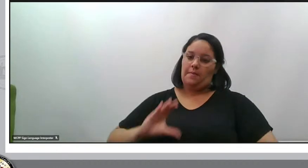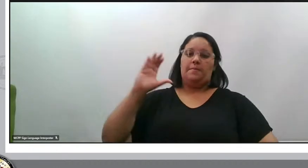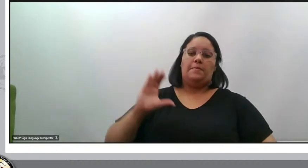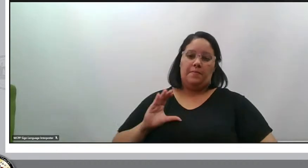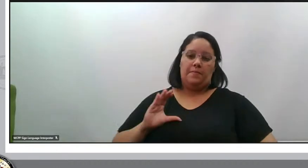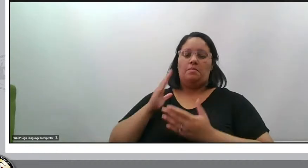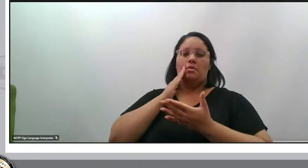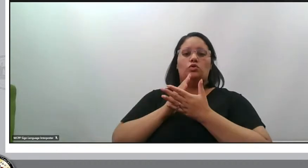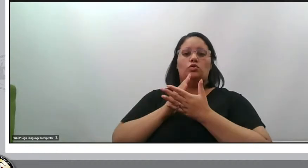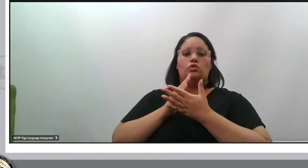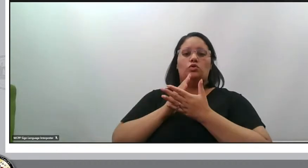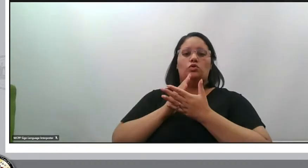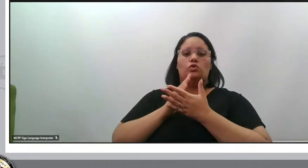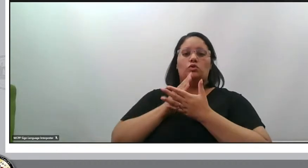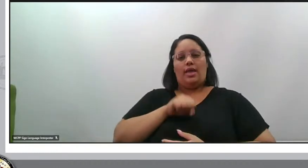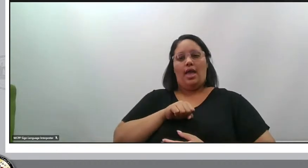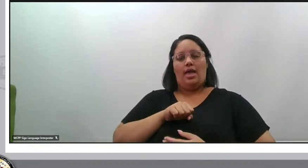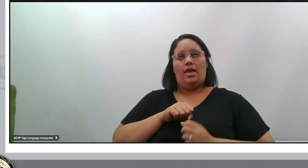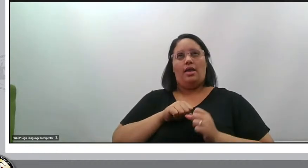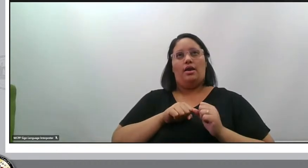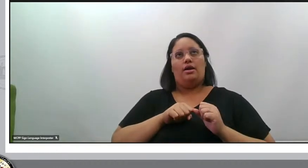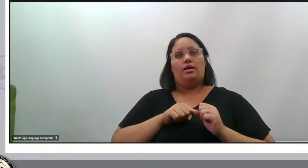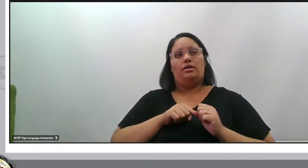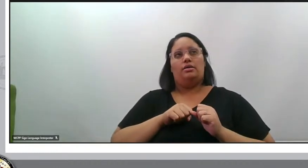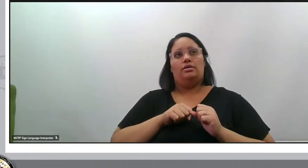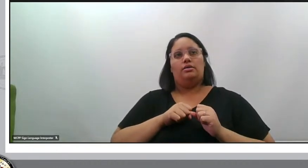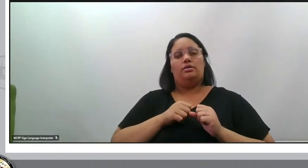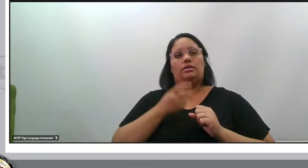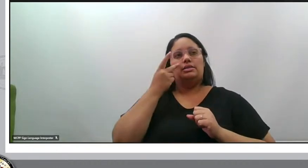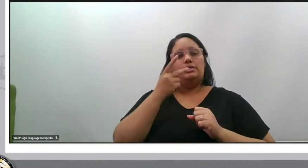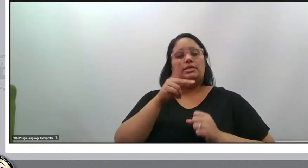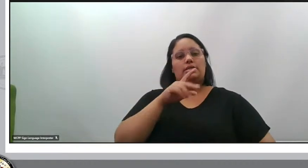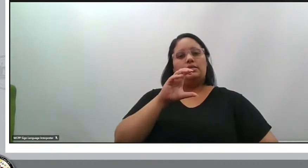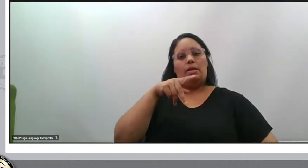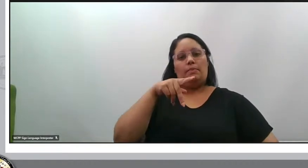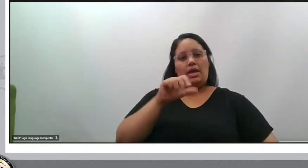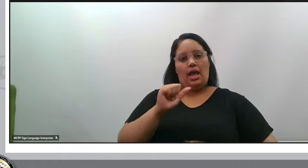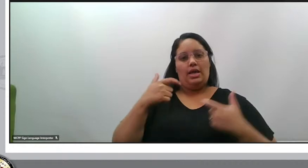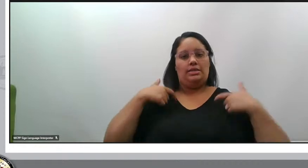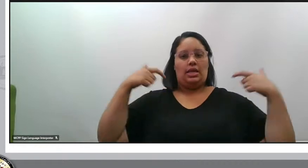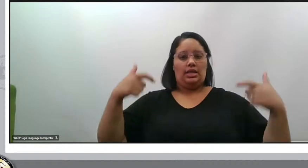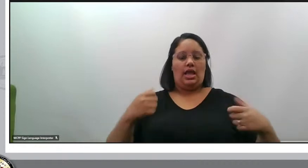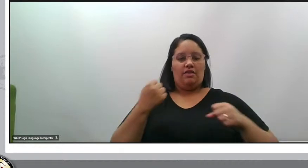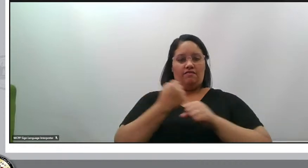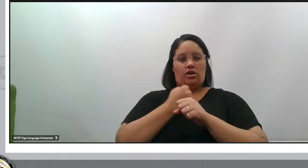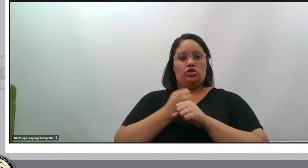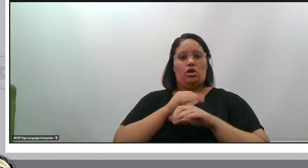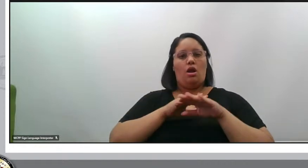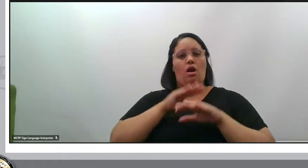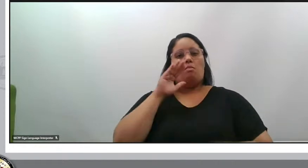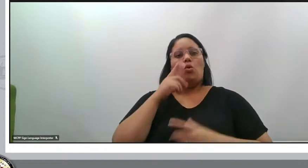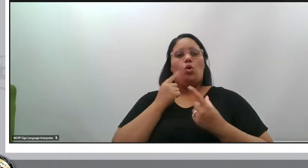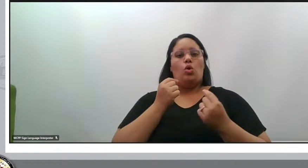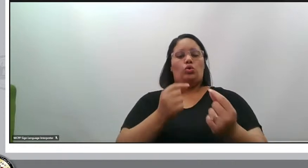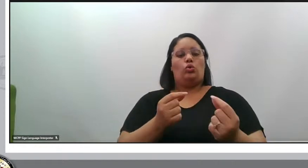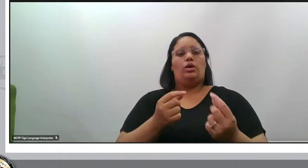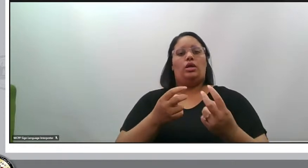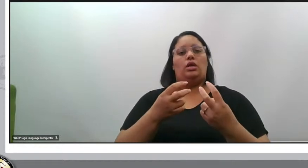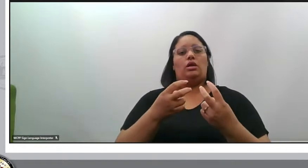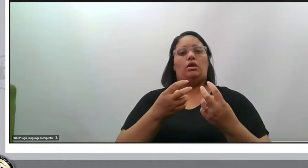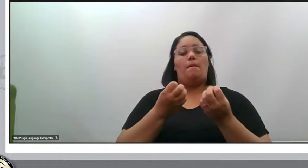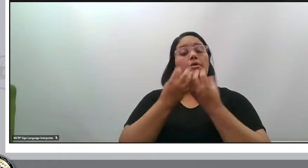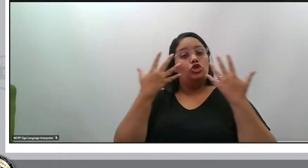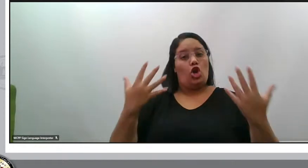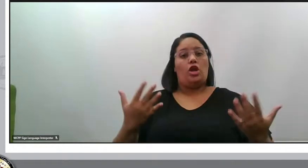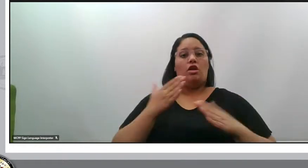to ensure that we see to the CPA secretariat function, and that is specifically to ensure the majority or